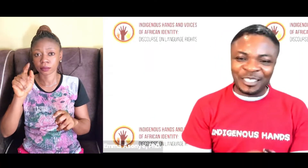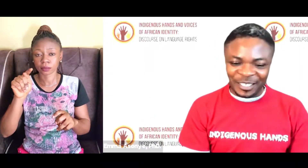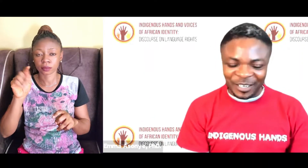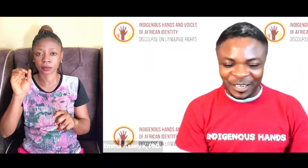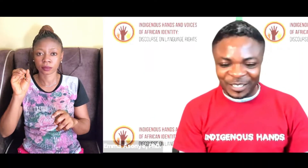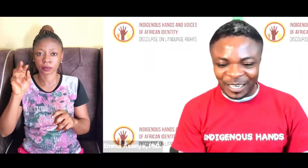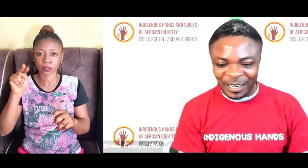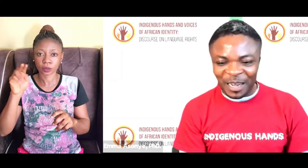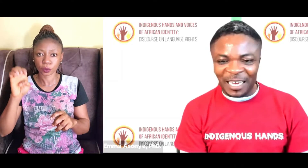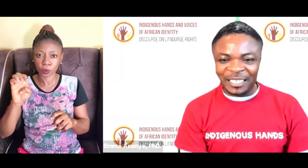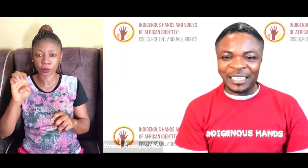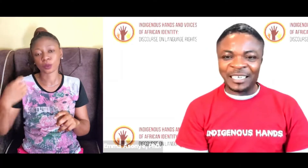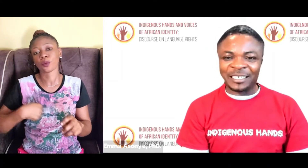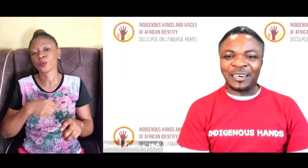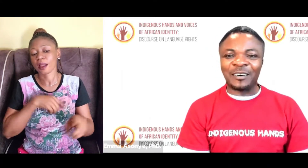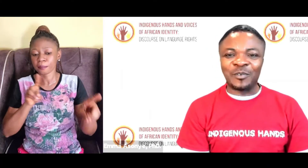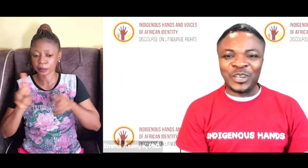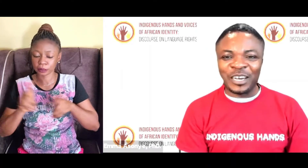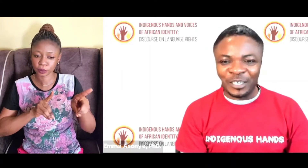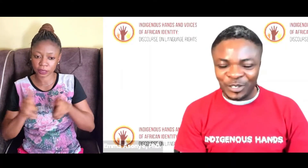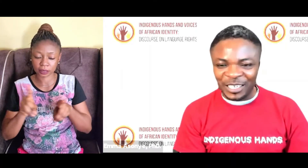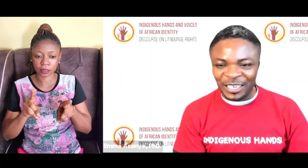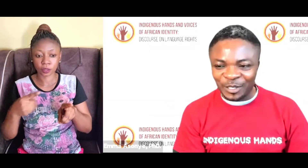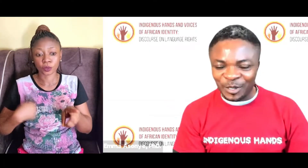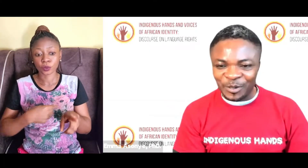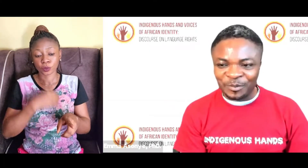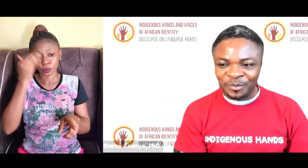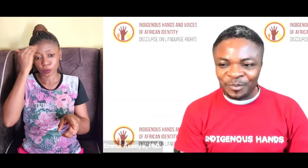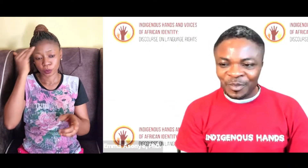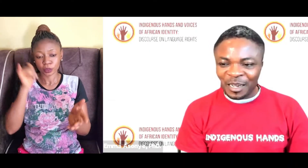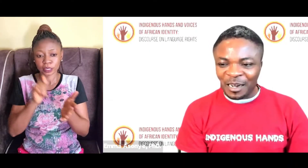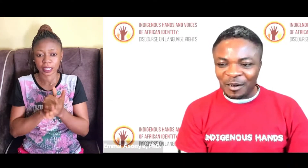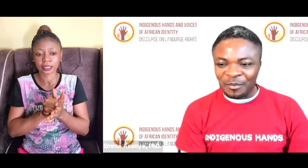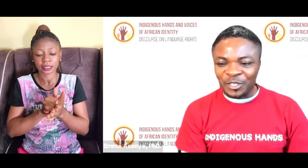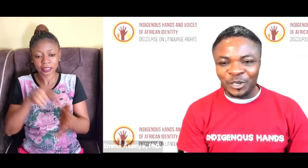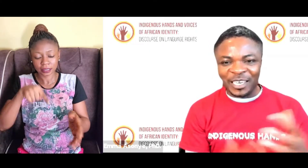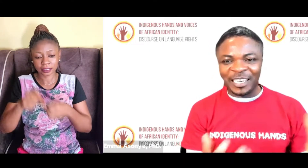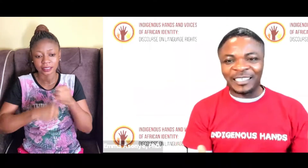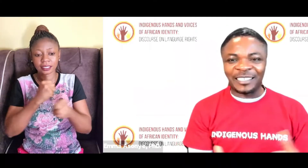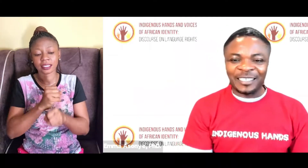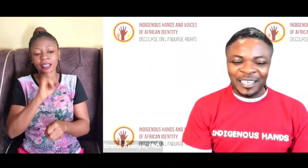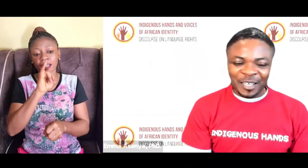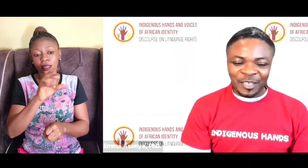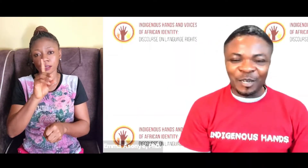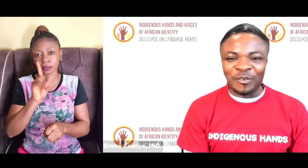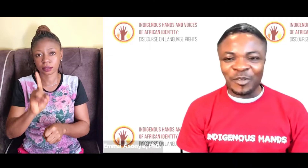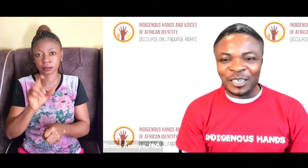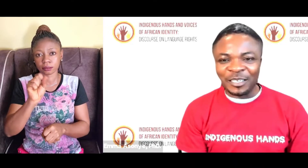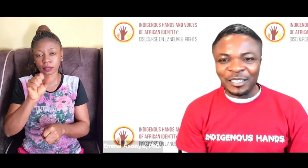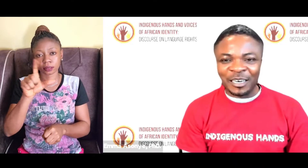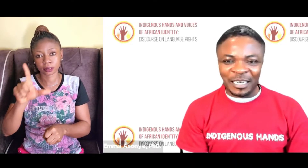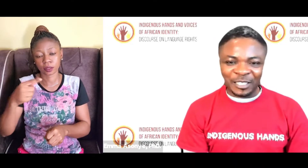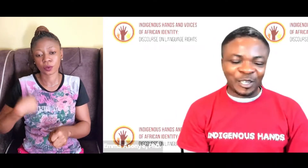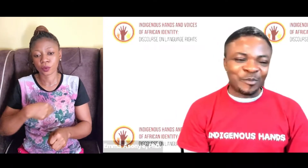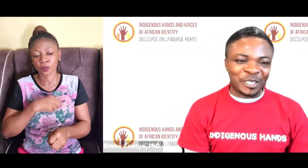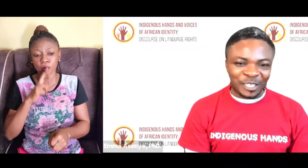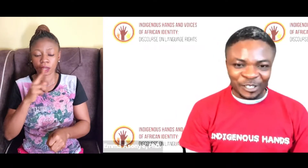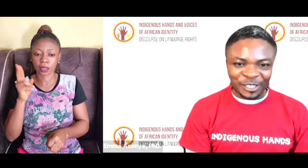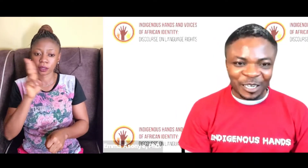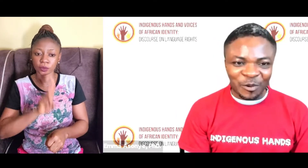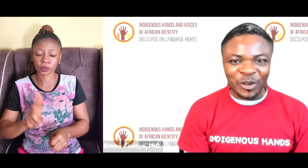in this year's IDSL, we are using it to showcase some of the